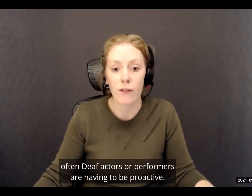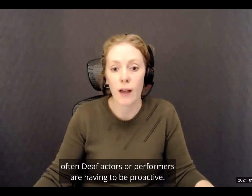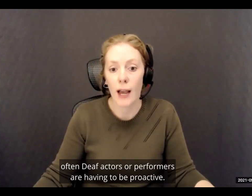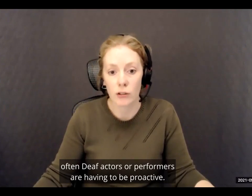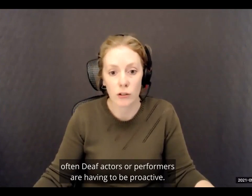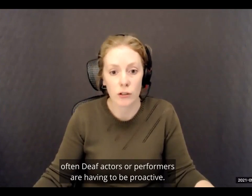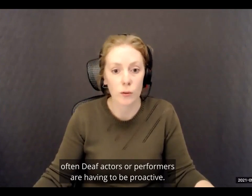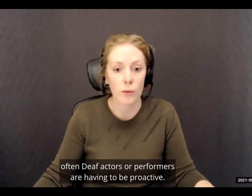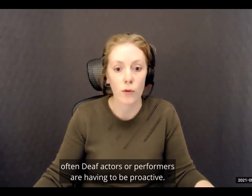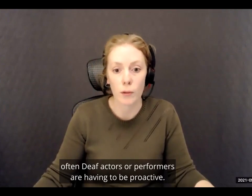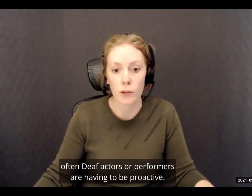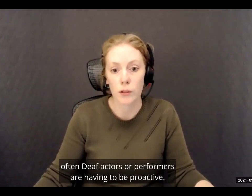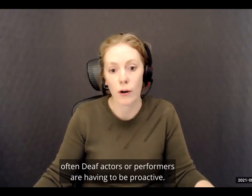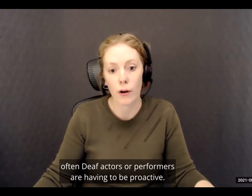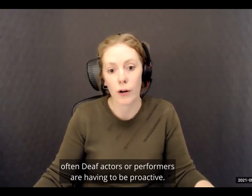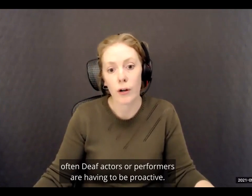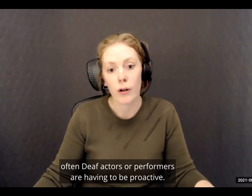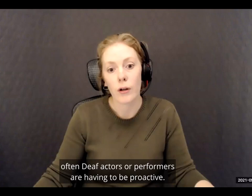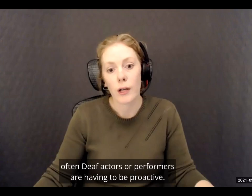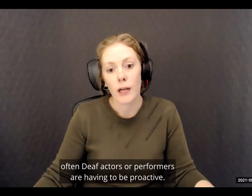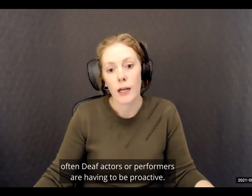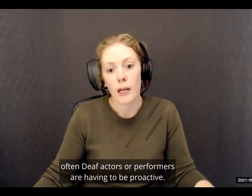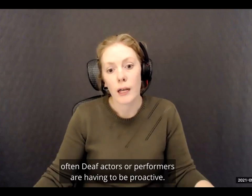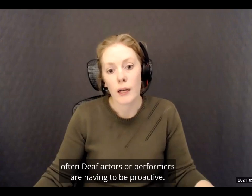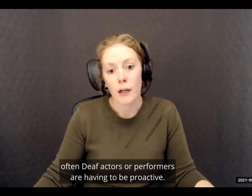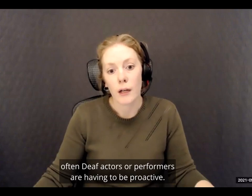often deaf actors or performers are